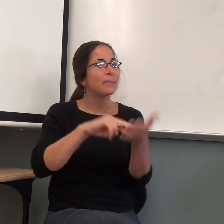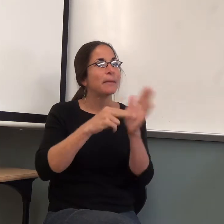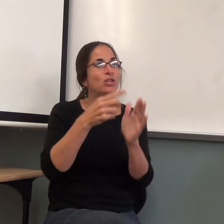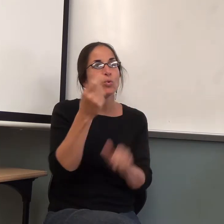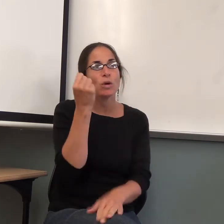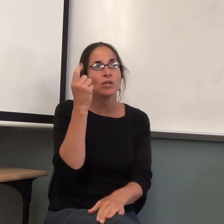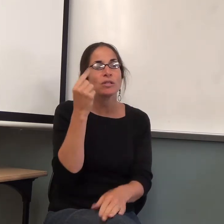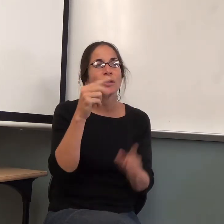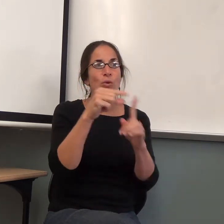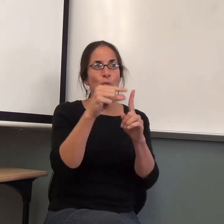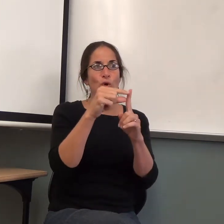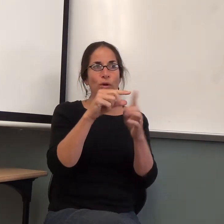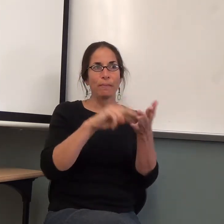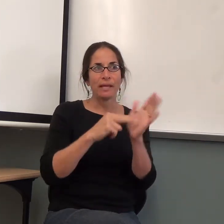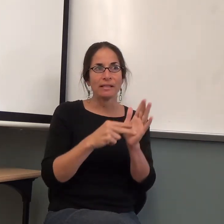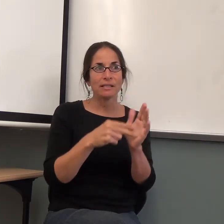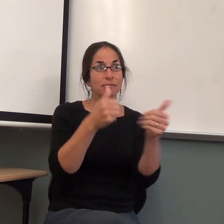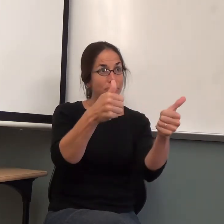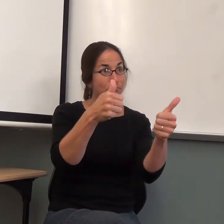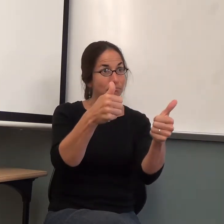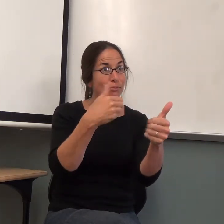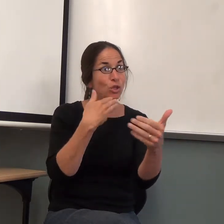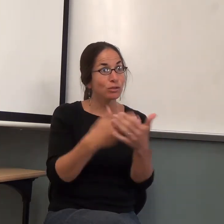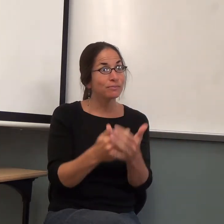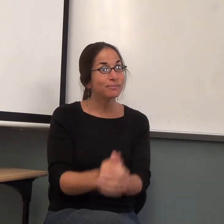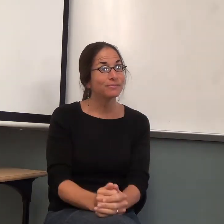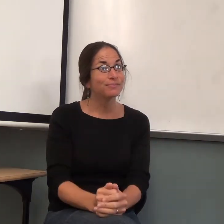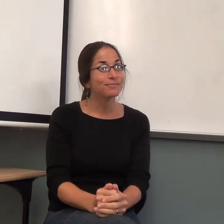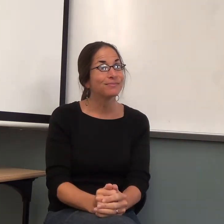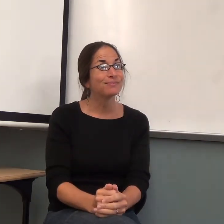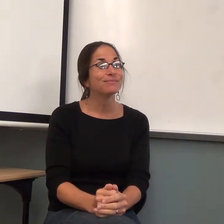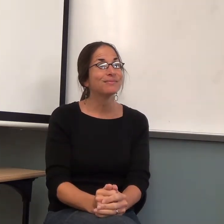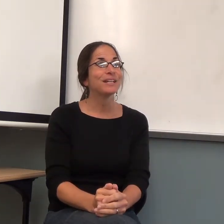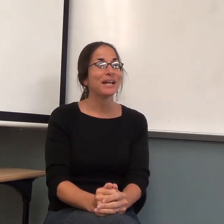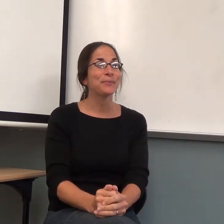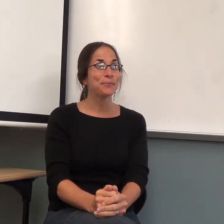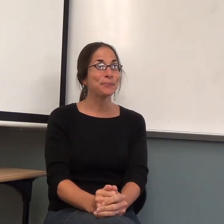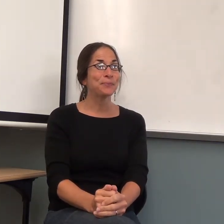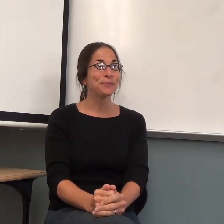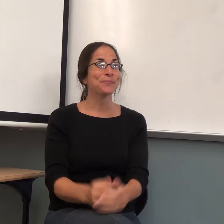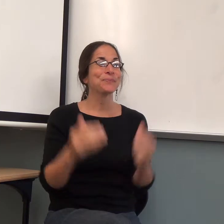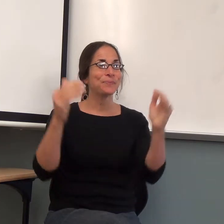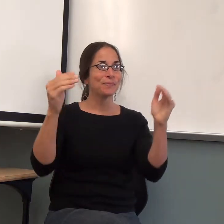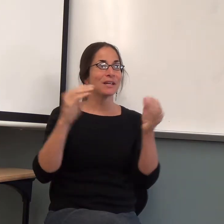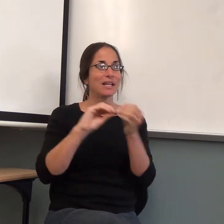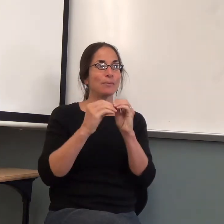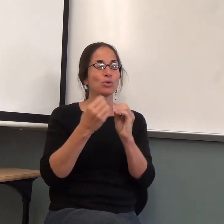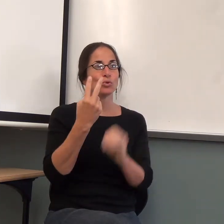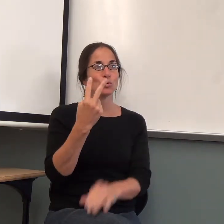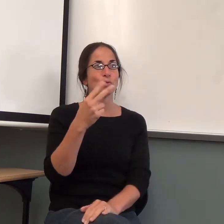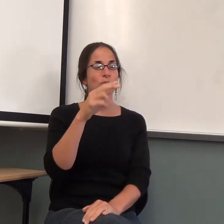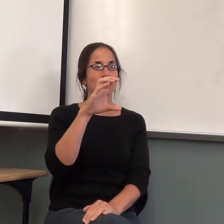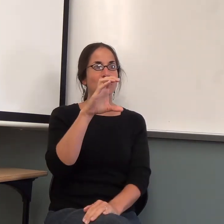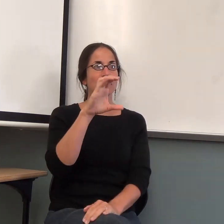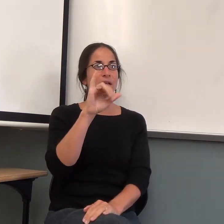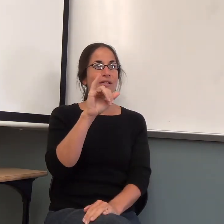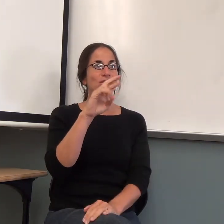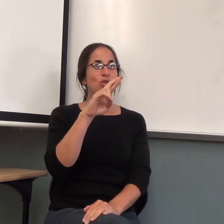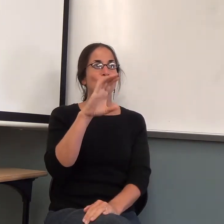term. How about number 2, circumstance? Help me out. Noun. Noun, circumstance. Go ahead, Brian. Would you like